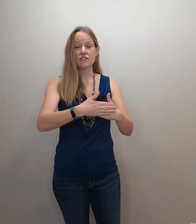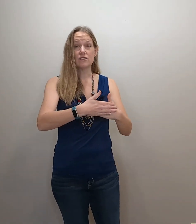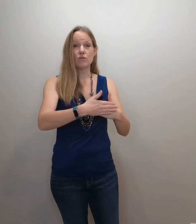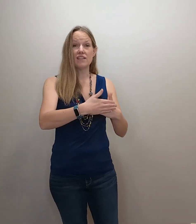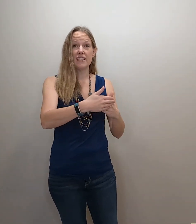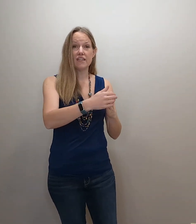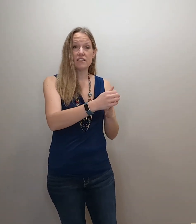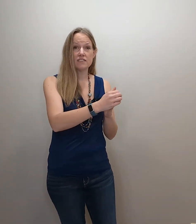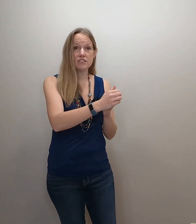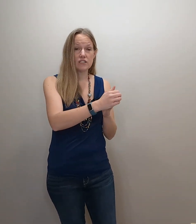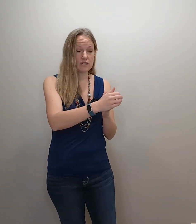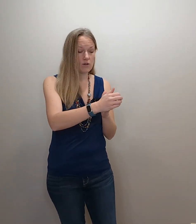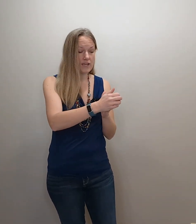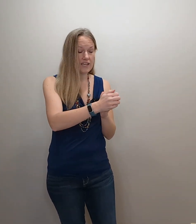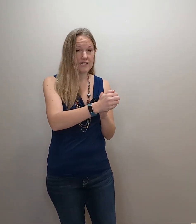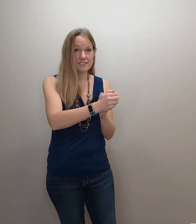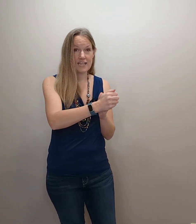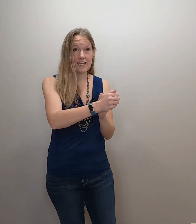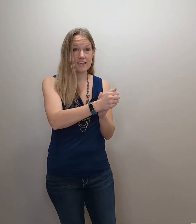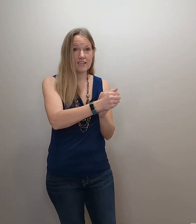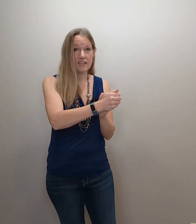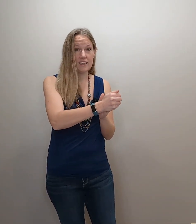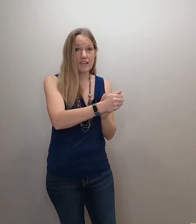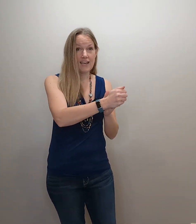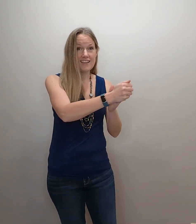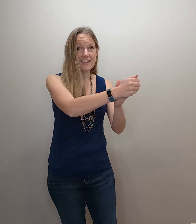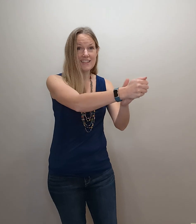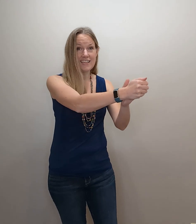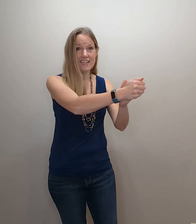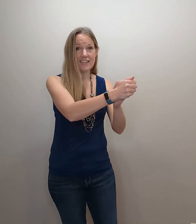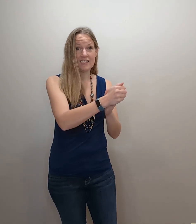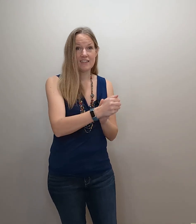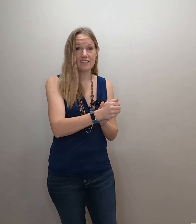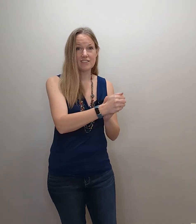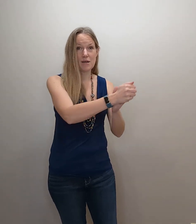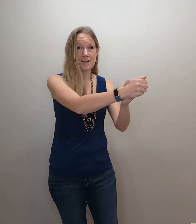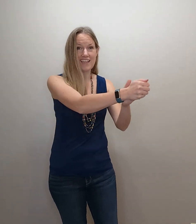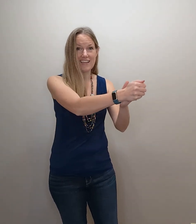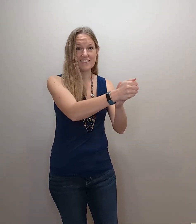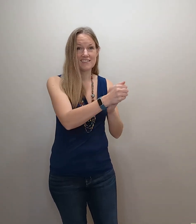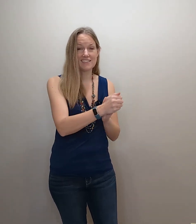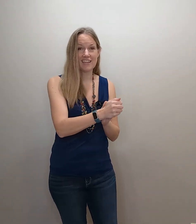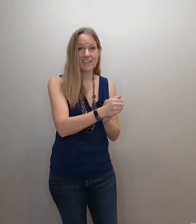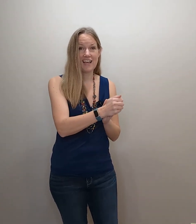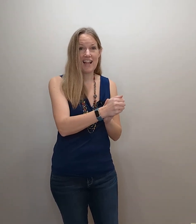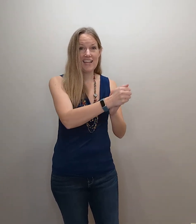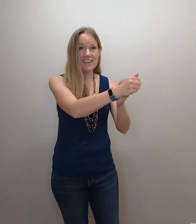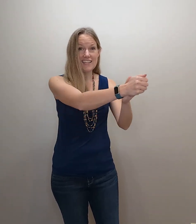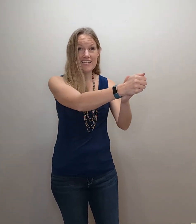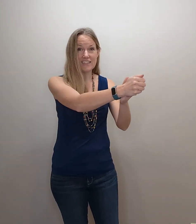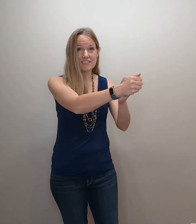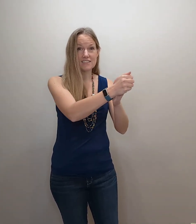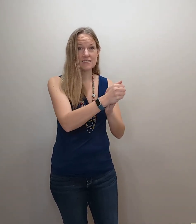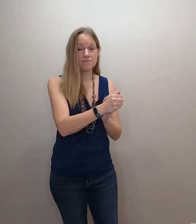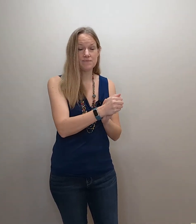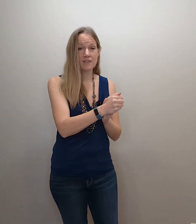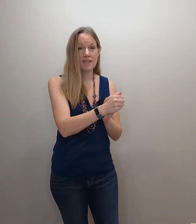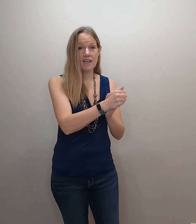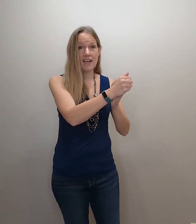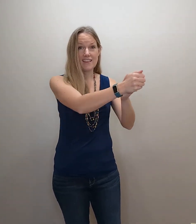So leaders, you're going to go ahead and take and lead your dominant hand. Okay? Leaders. And